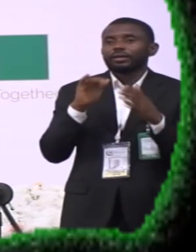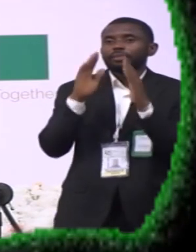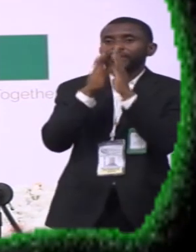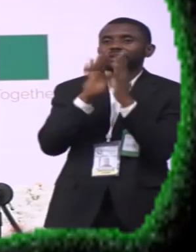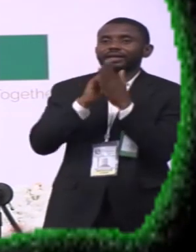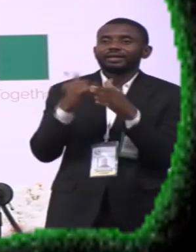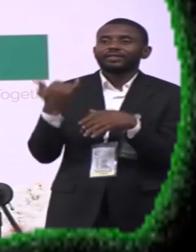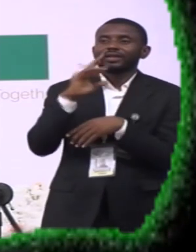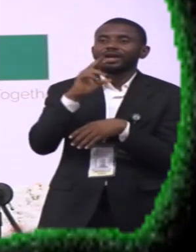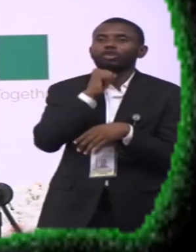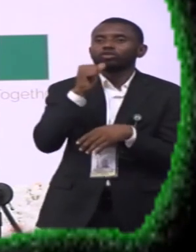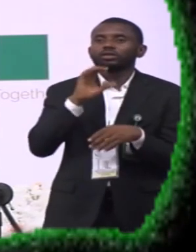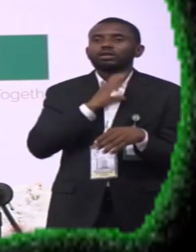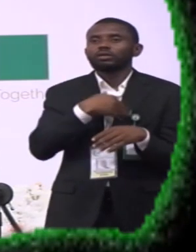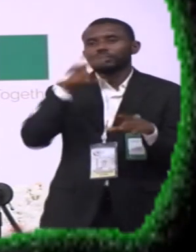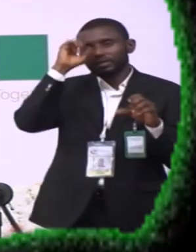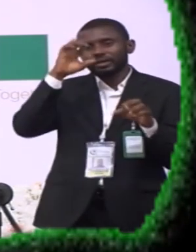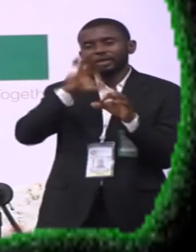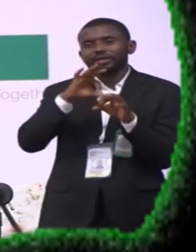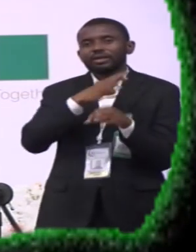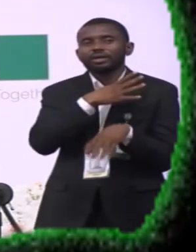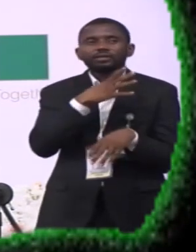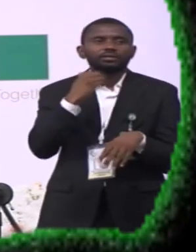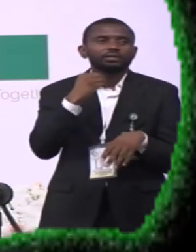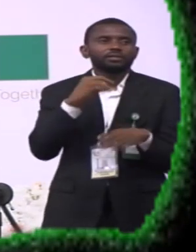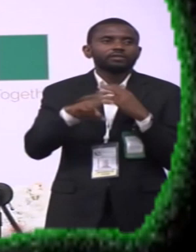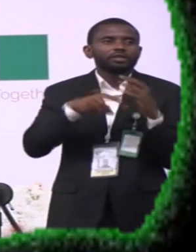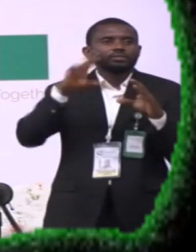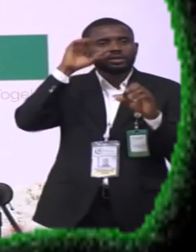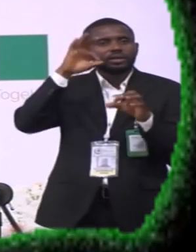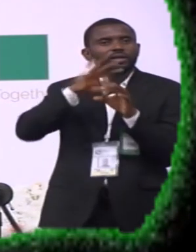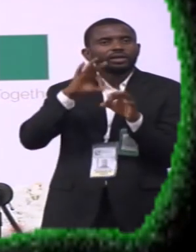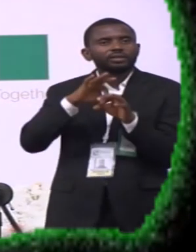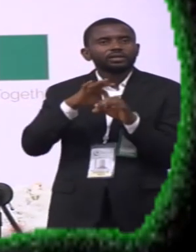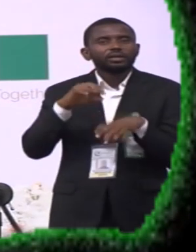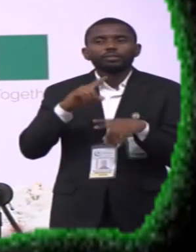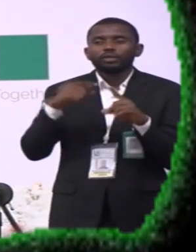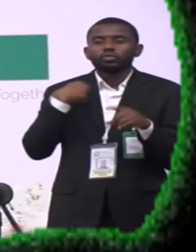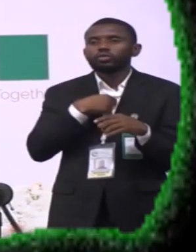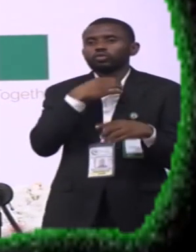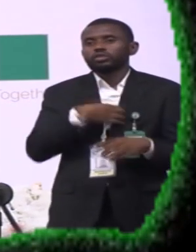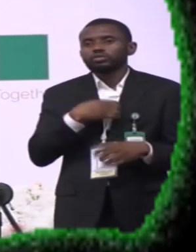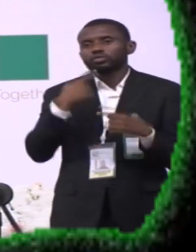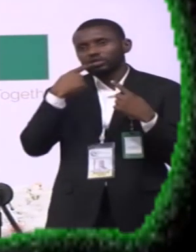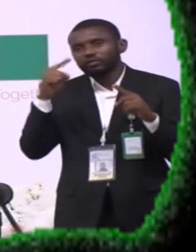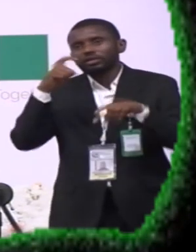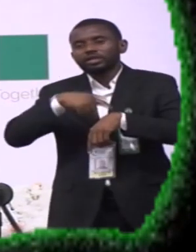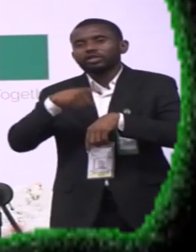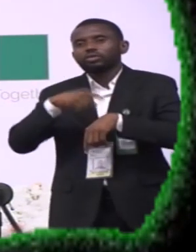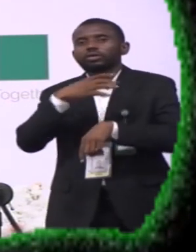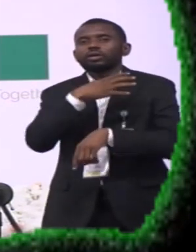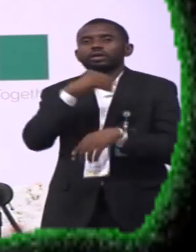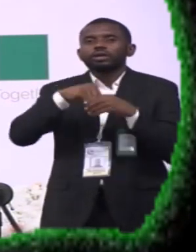Vice President-elect successful tenure in good health, sound mind, and divine